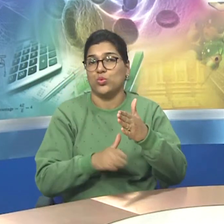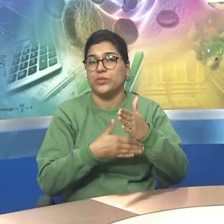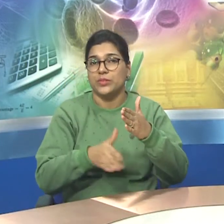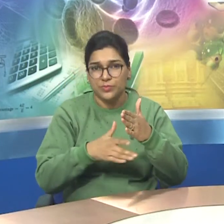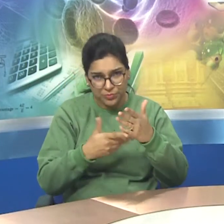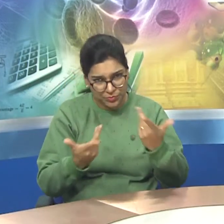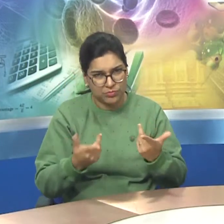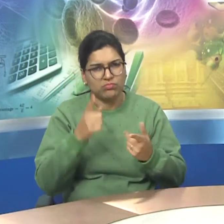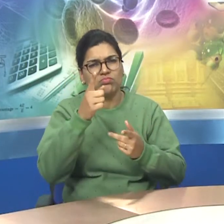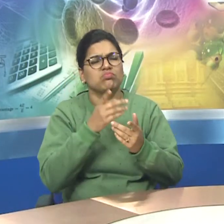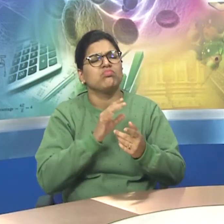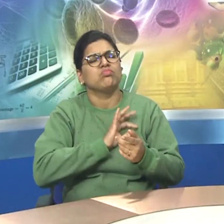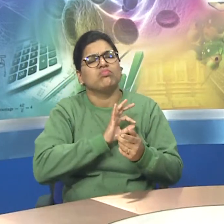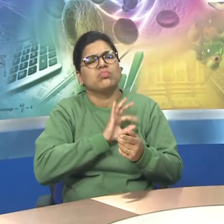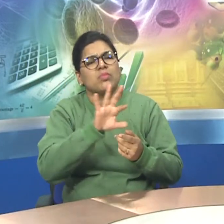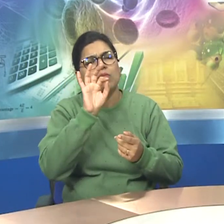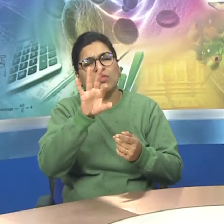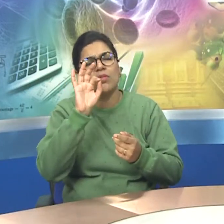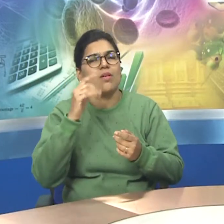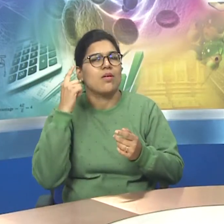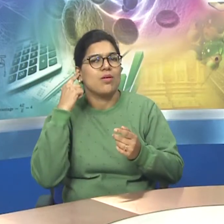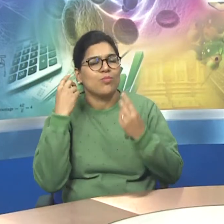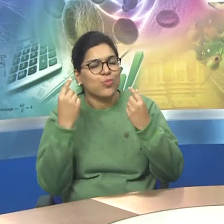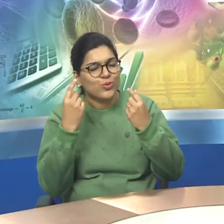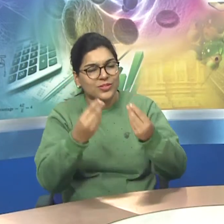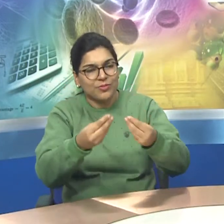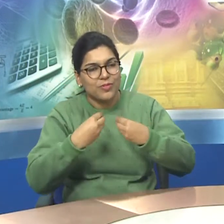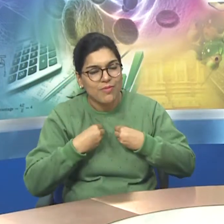Also, you can listen to music.